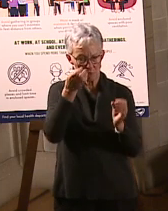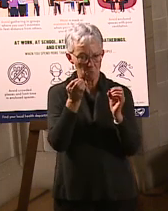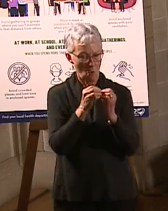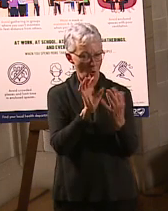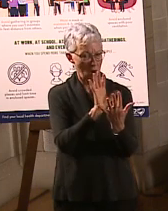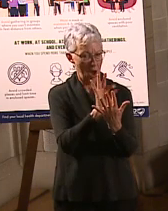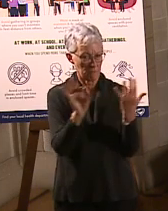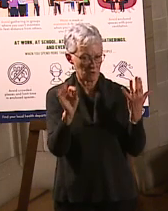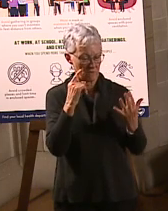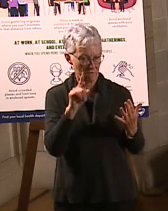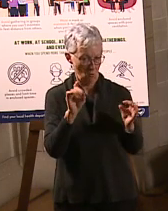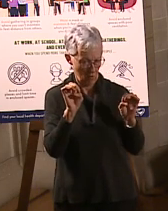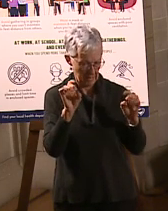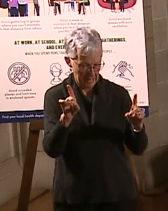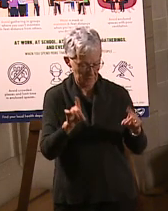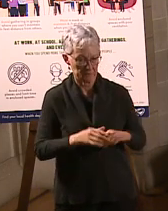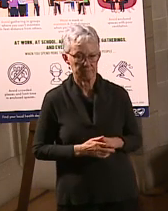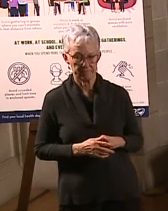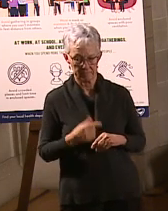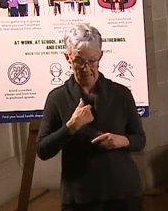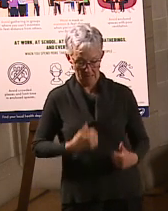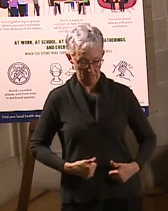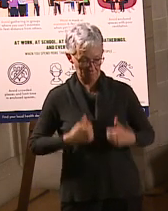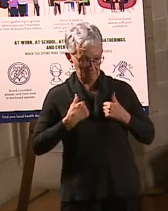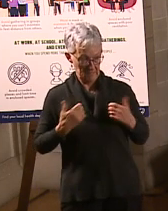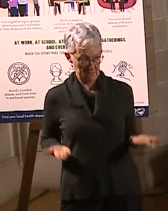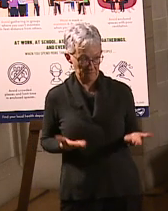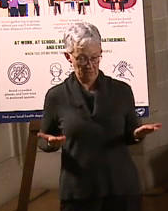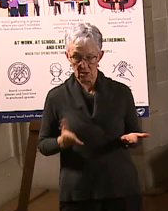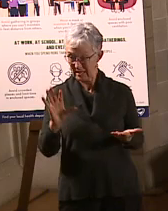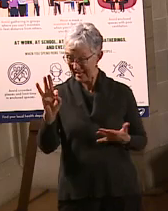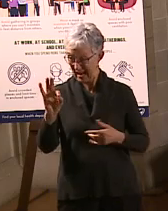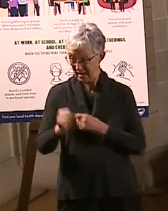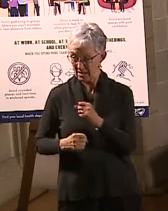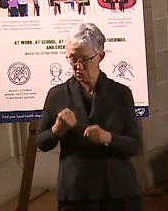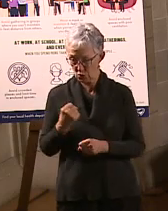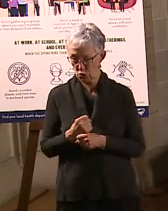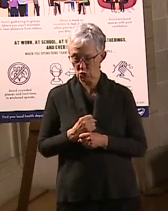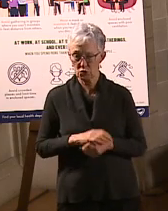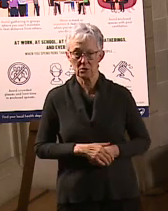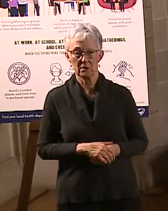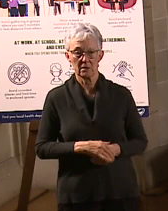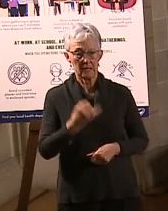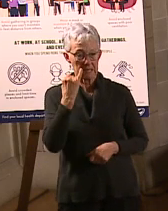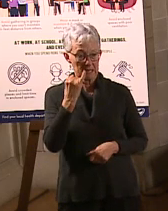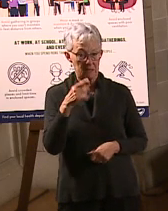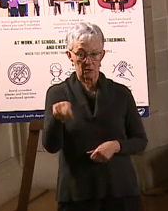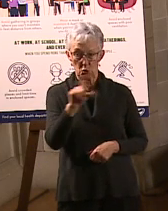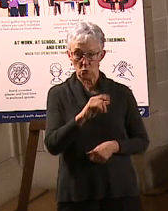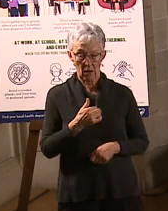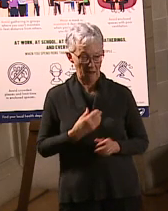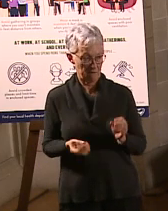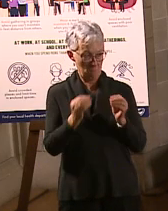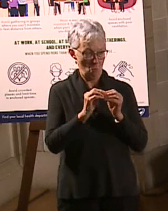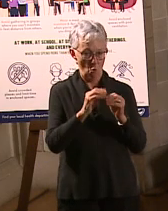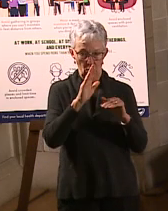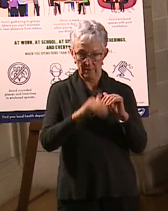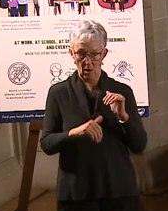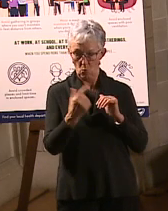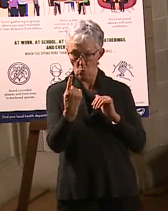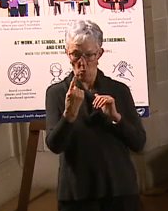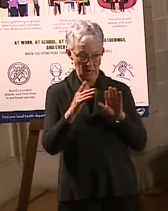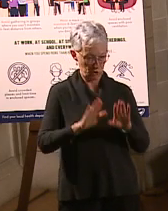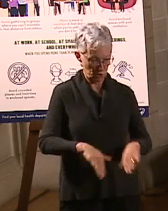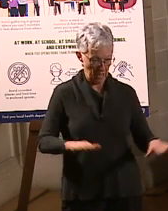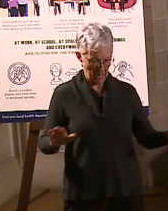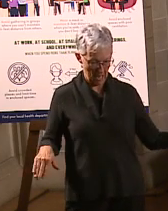I've been here about 9 years, and anyone who's got more than one child probably knows that